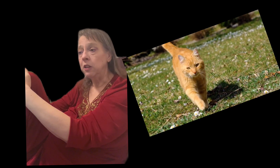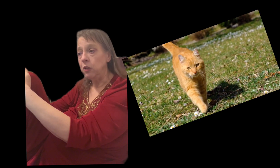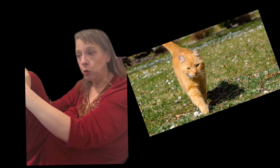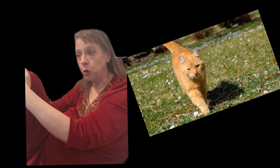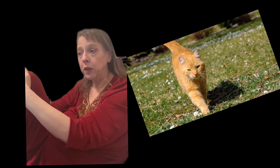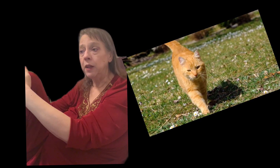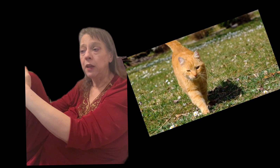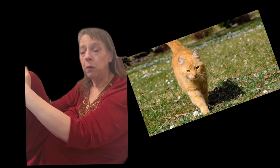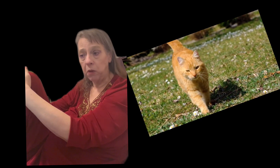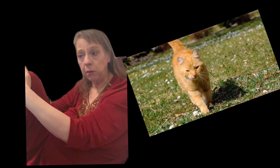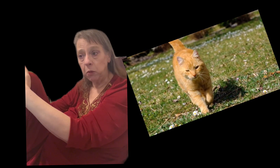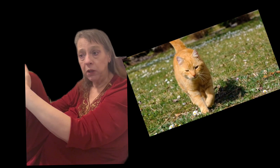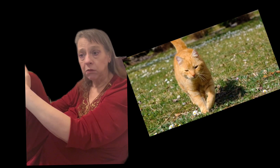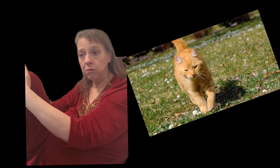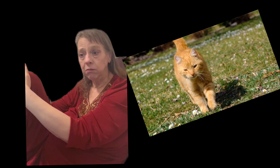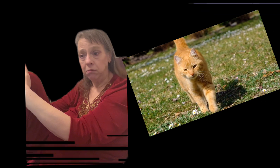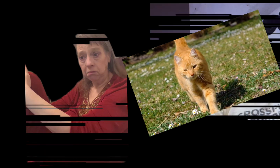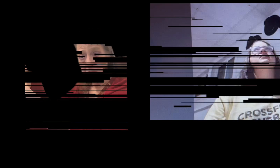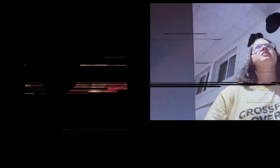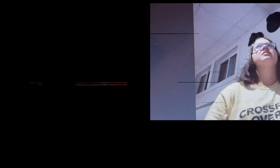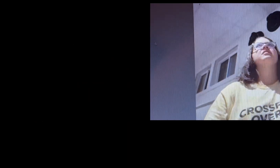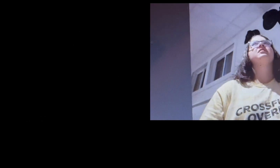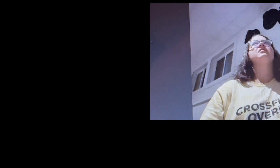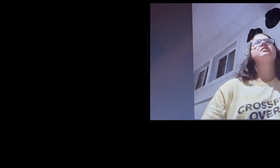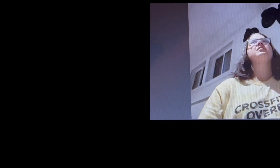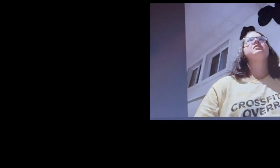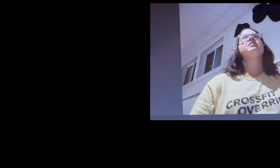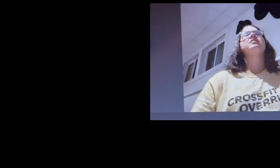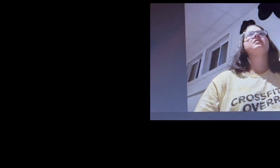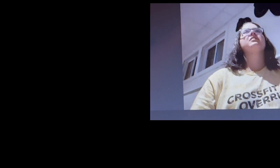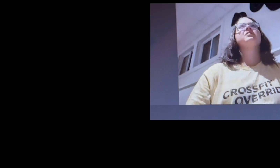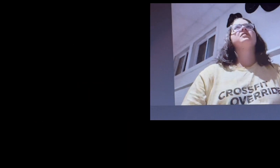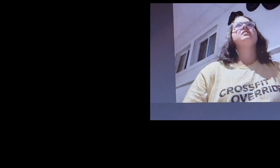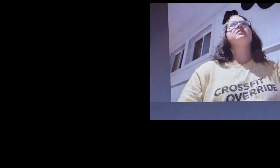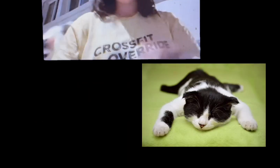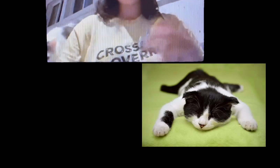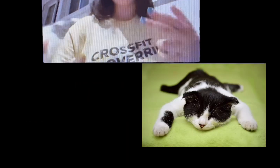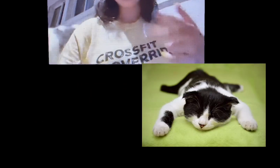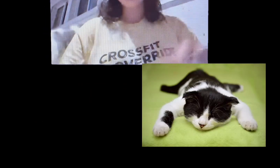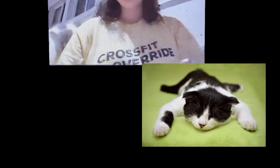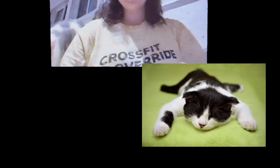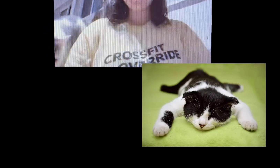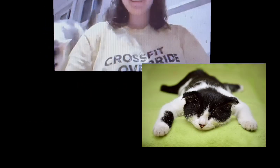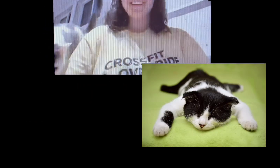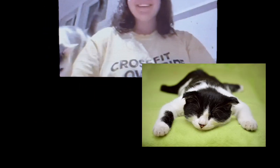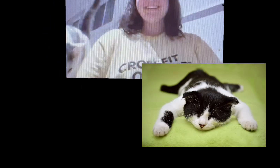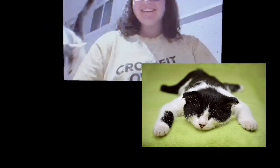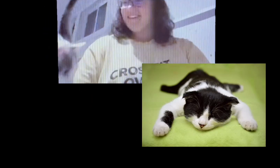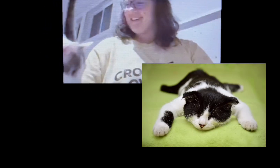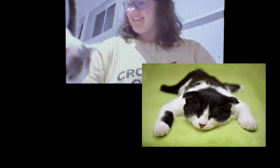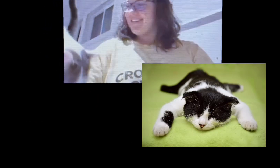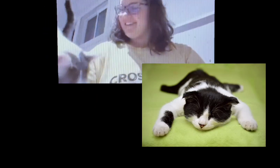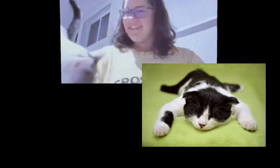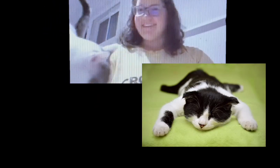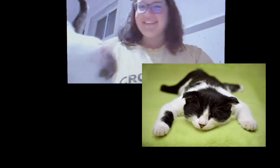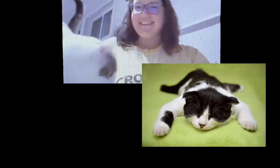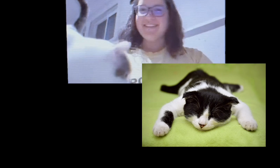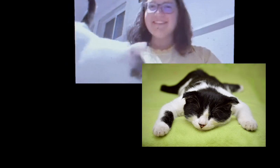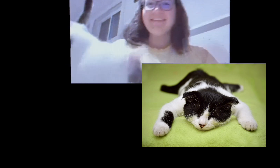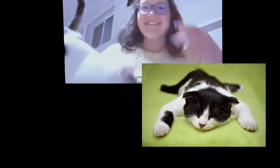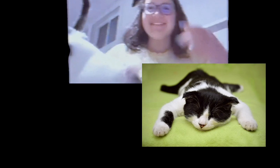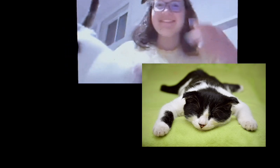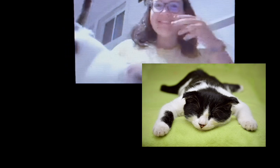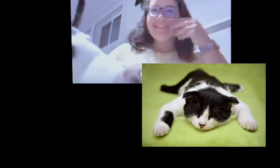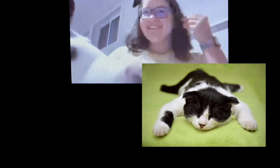Undoubtedly, you could and probably will. And what's that crawling behind you? On a shelf, and now it's on you? What is